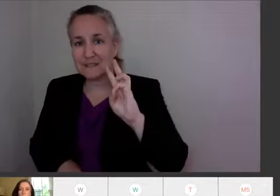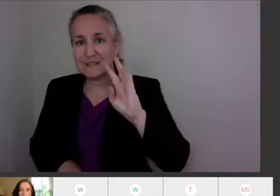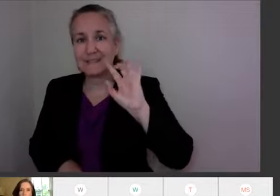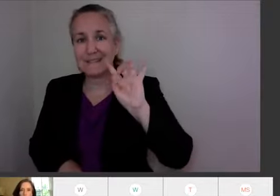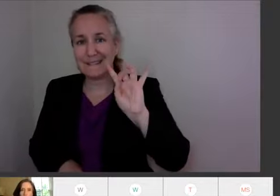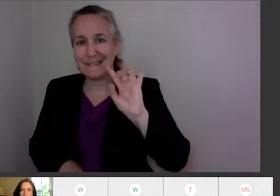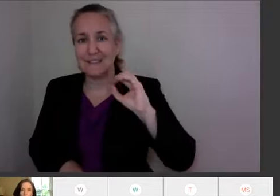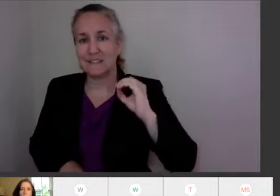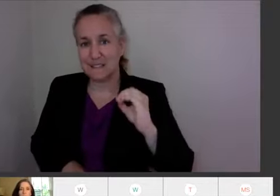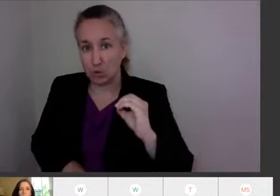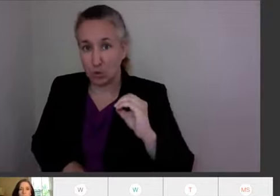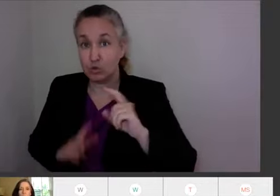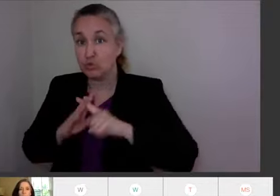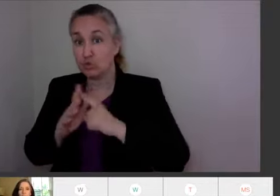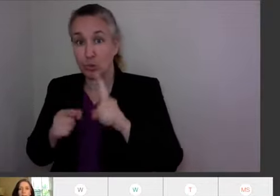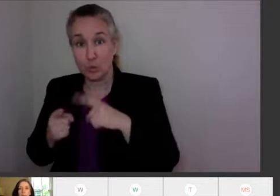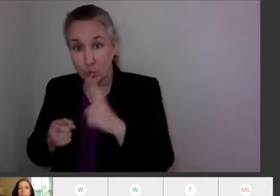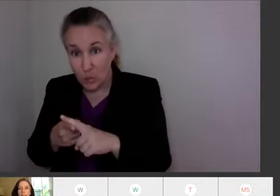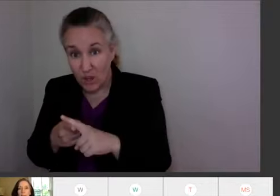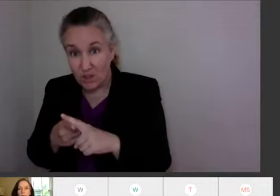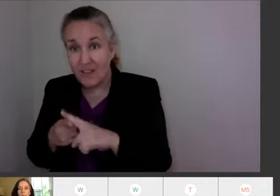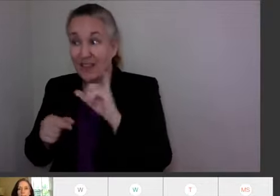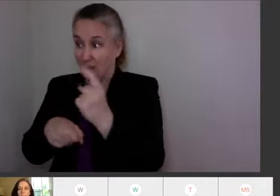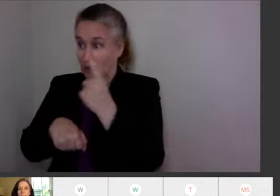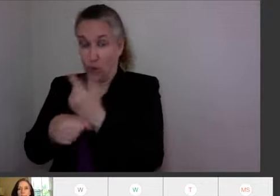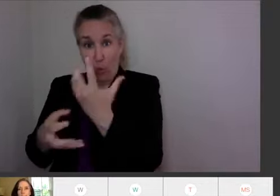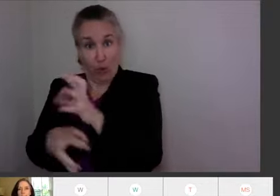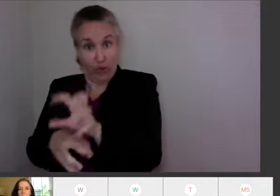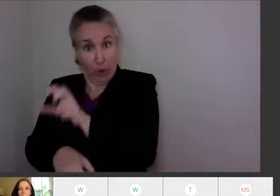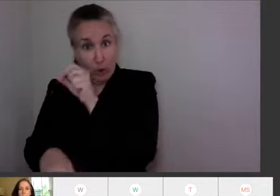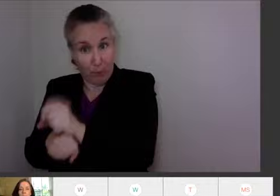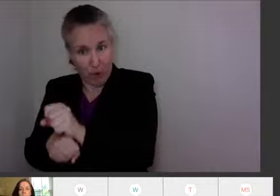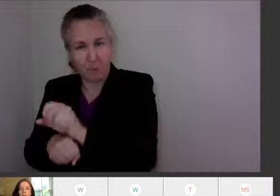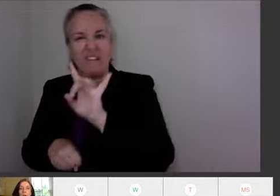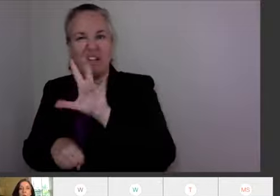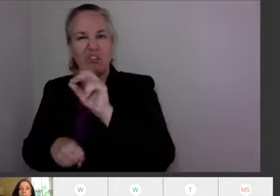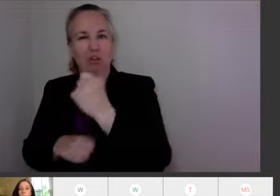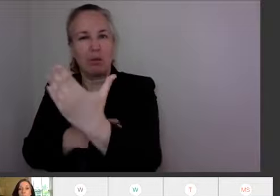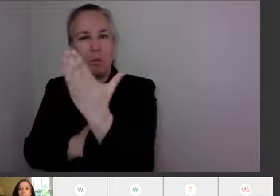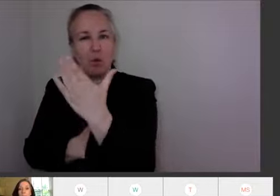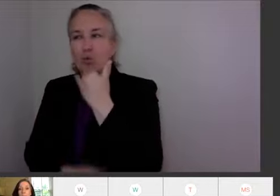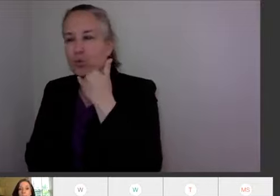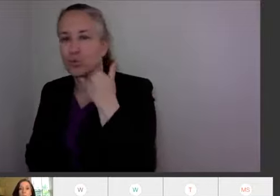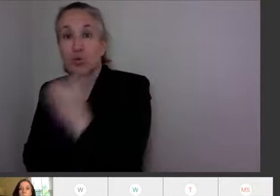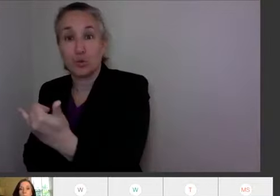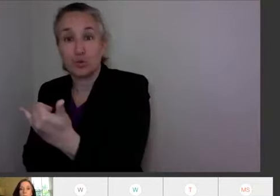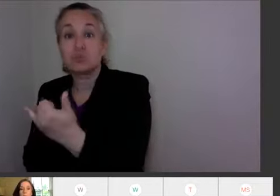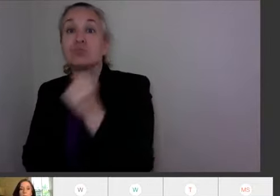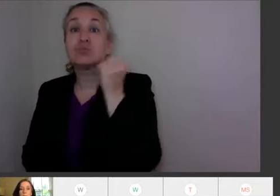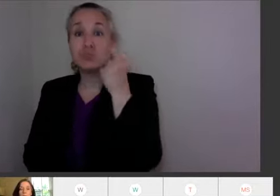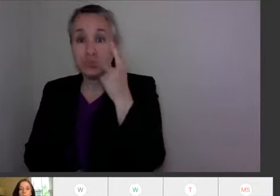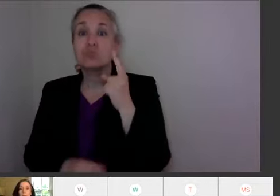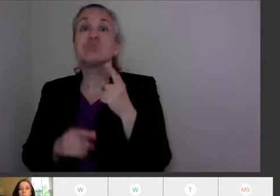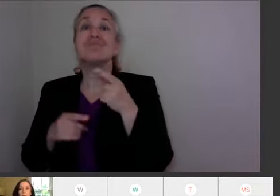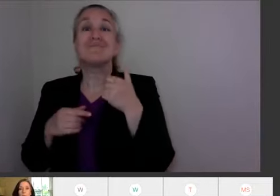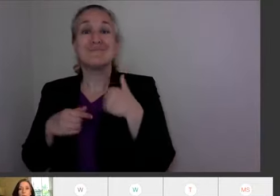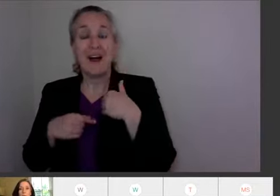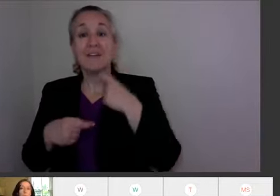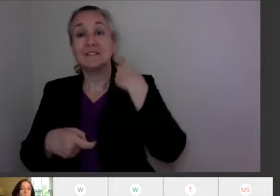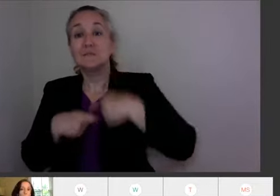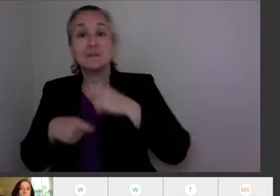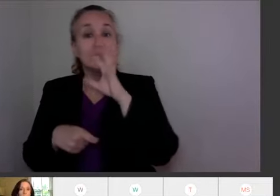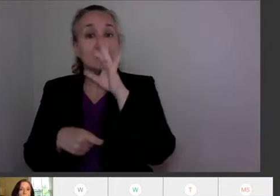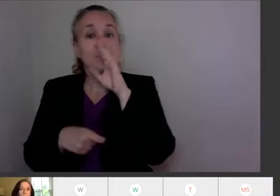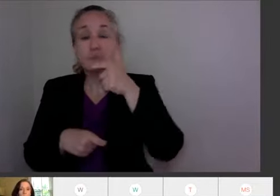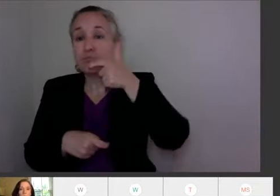610-592-0680, starting at 8:30 in the morning of the day you would like to be tested. There are Spanish-speaking operators available